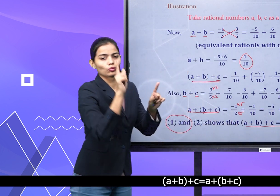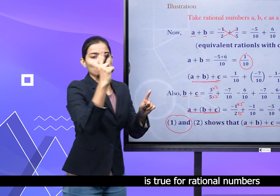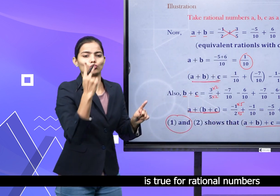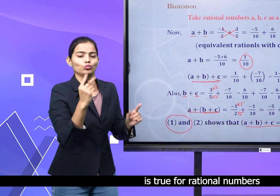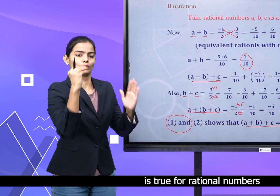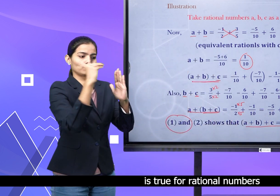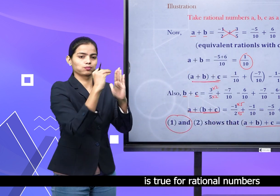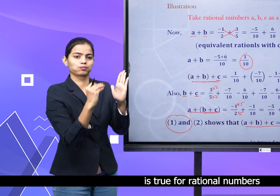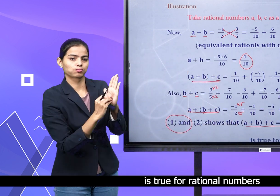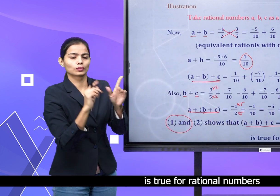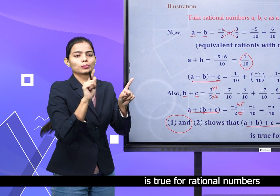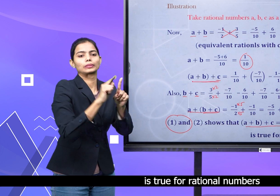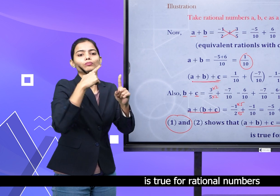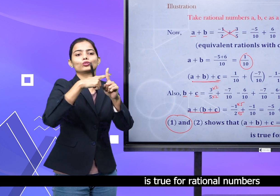Is true for rational numbers.